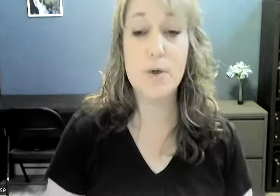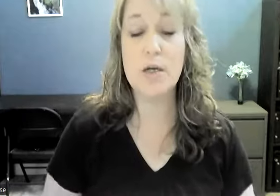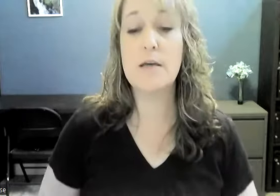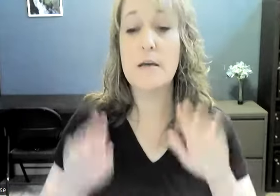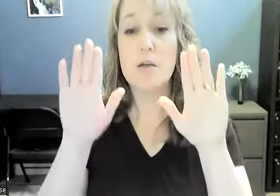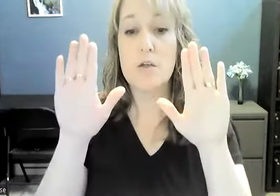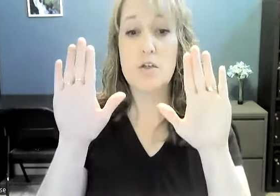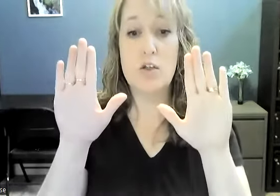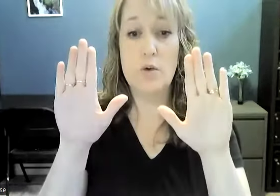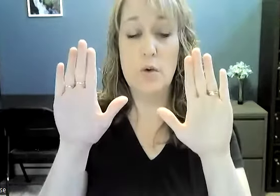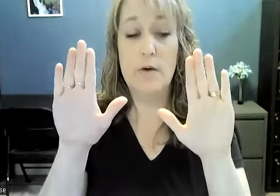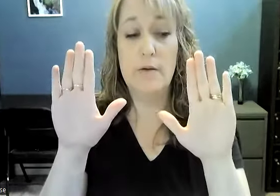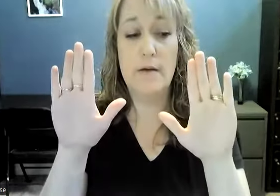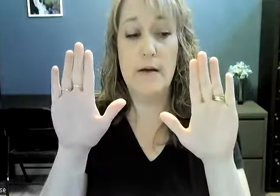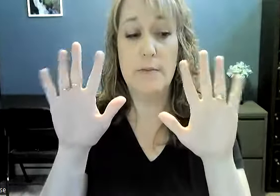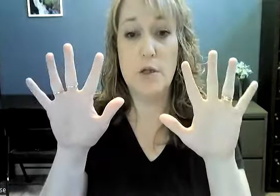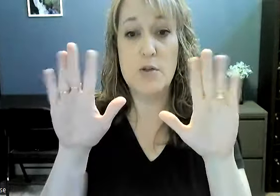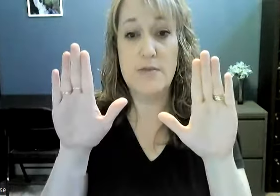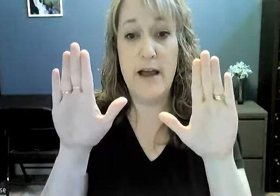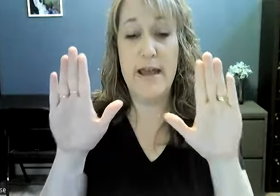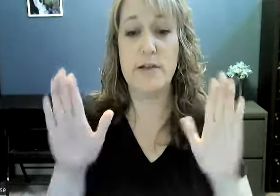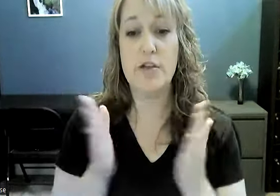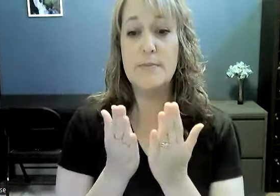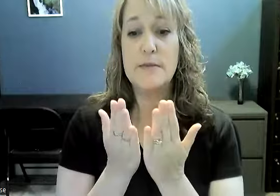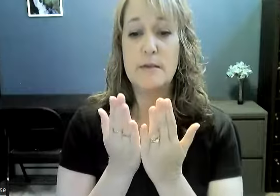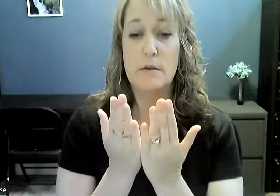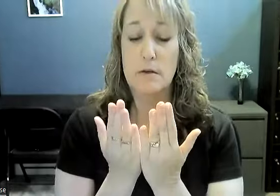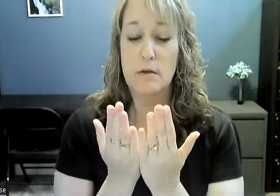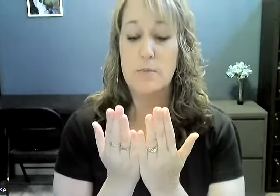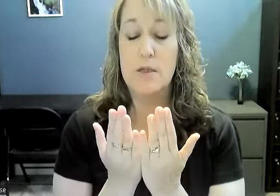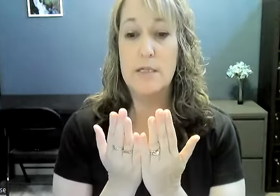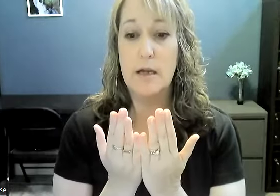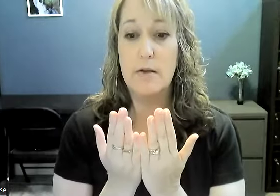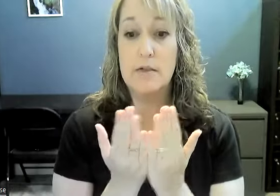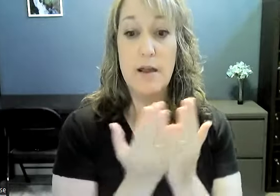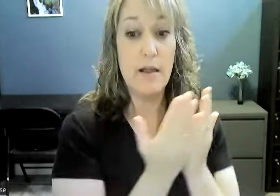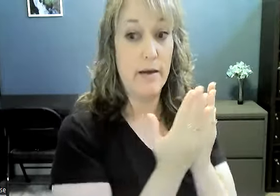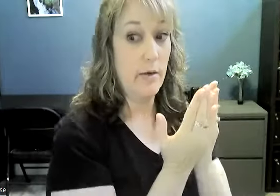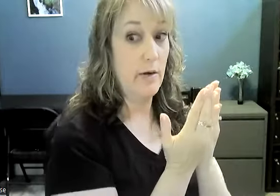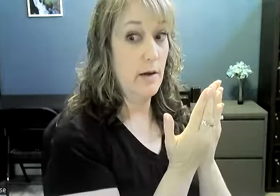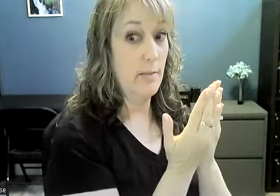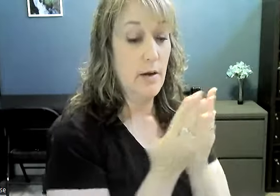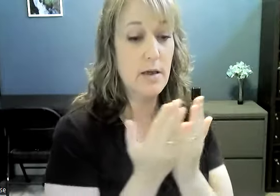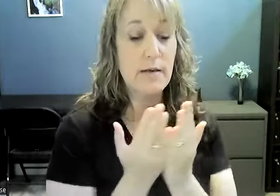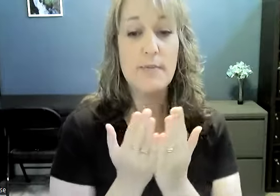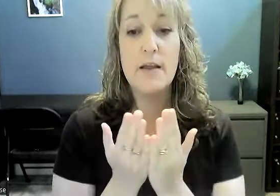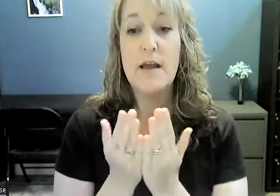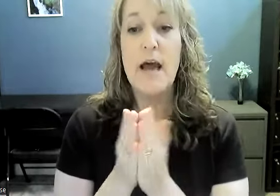Book, 2 closed 5 hand shapes. Put them together this way, like you're reading a book. And then